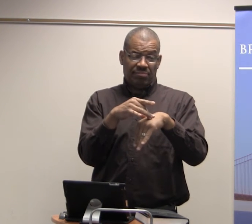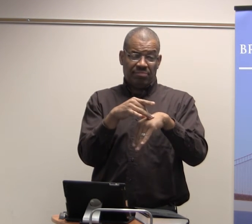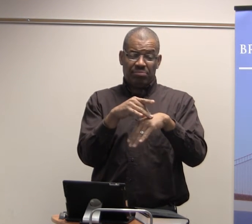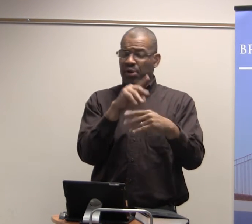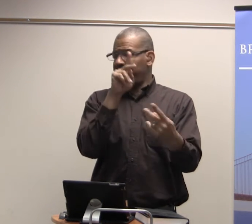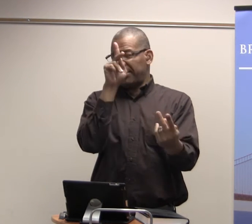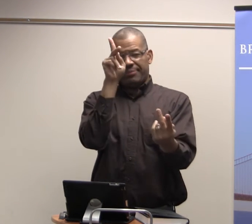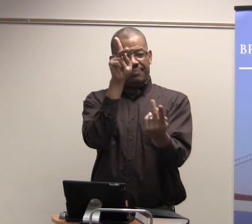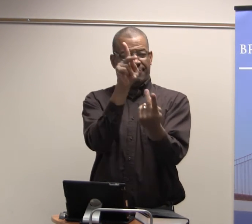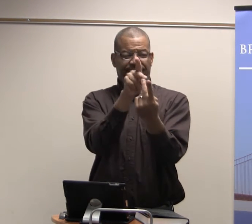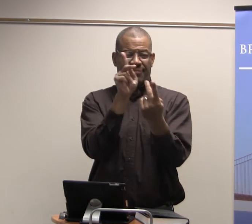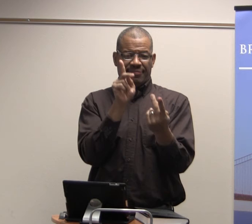Perfect.